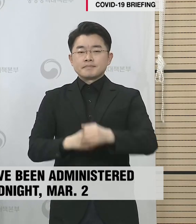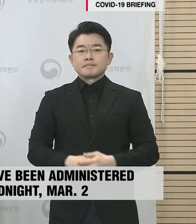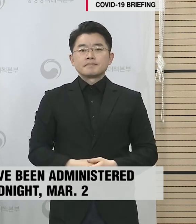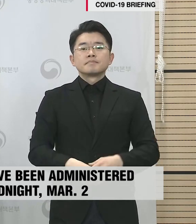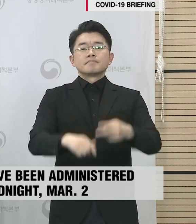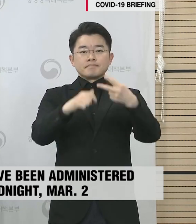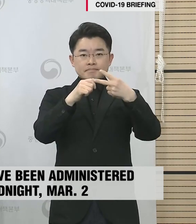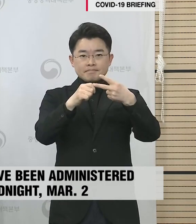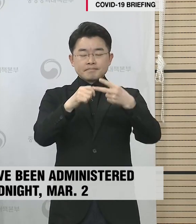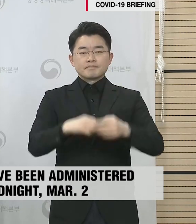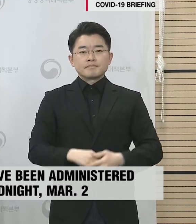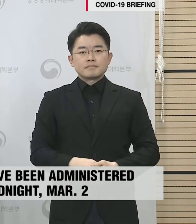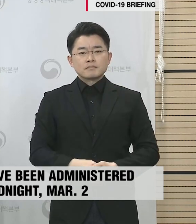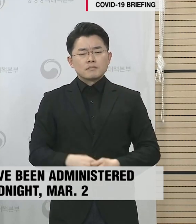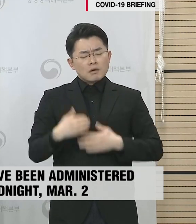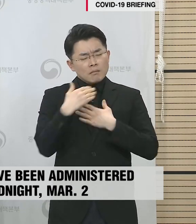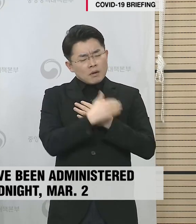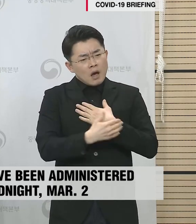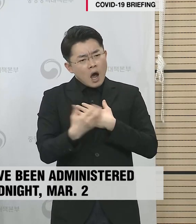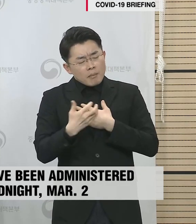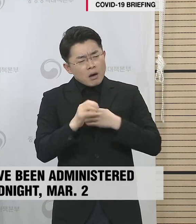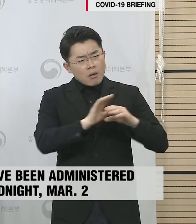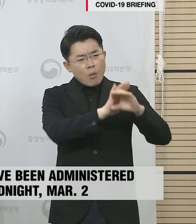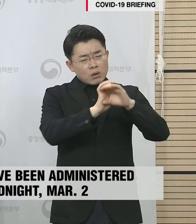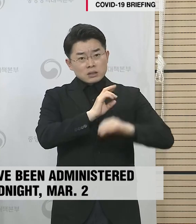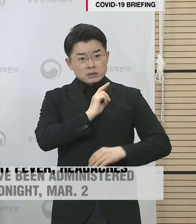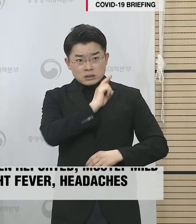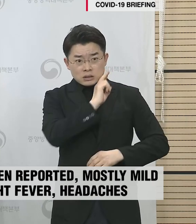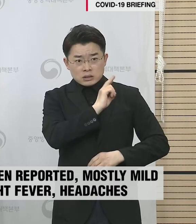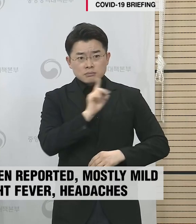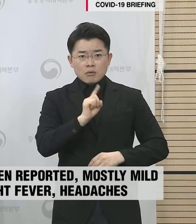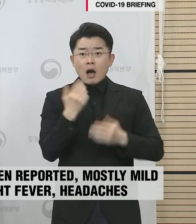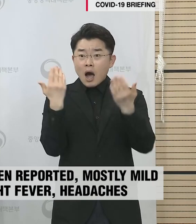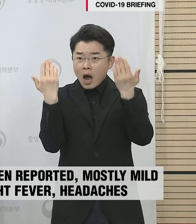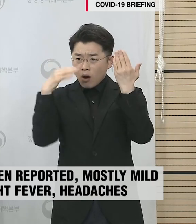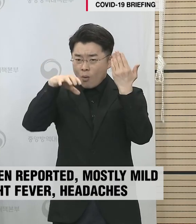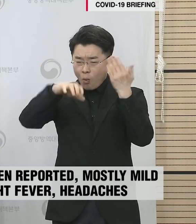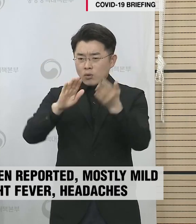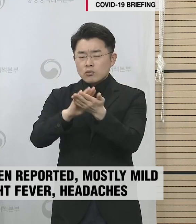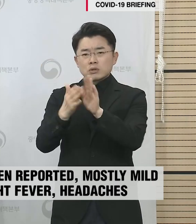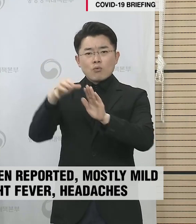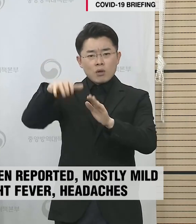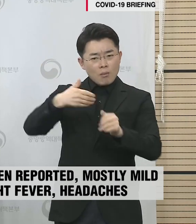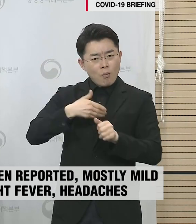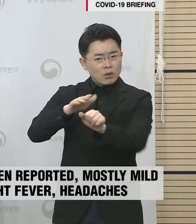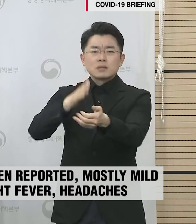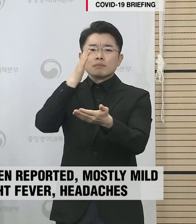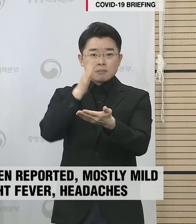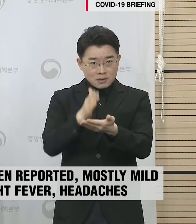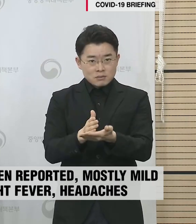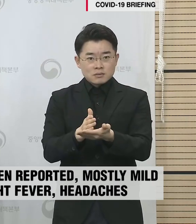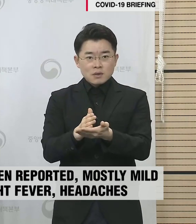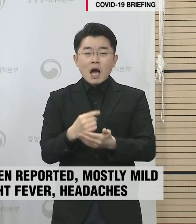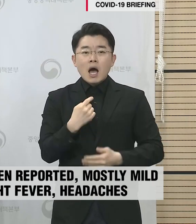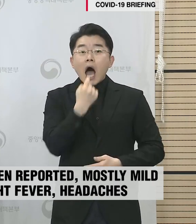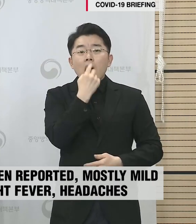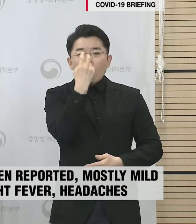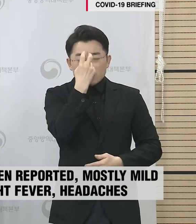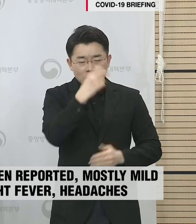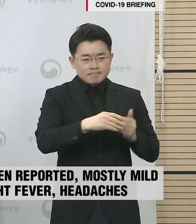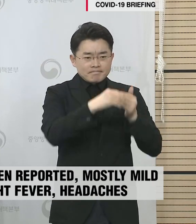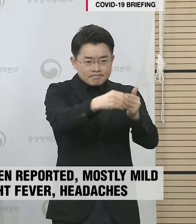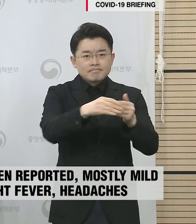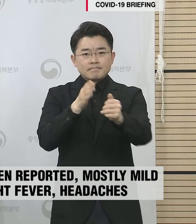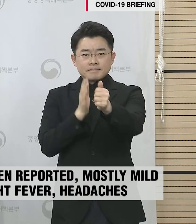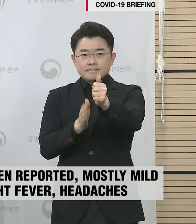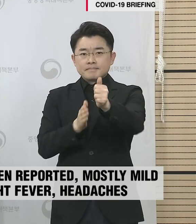the self-diagnosis application. And second, if you have any clinical symptoms, please do not go to school or